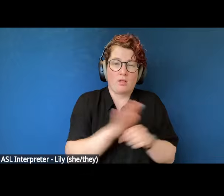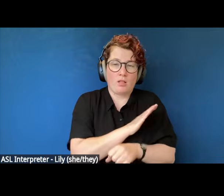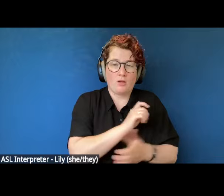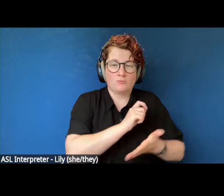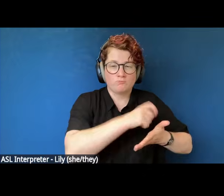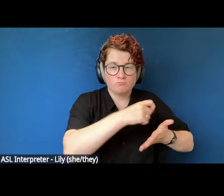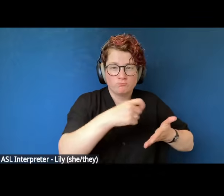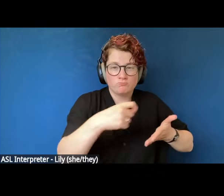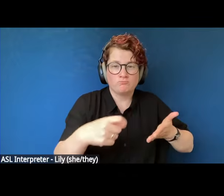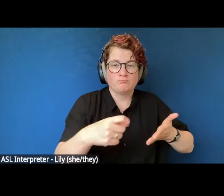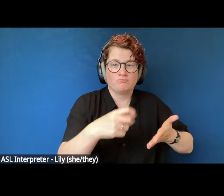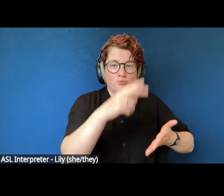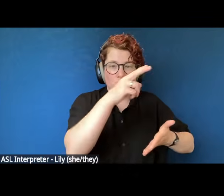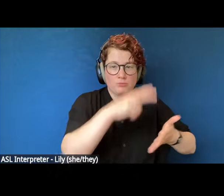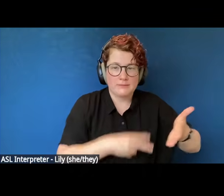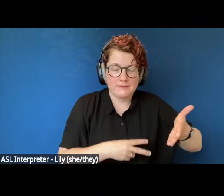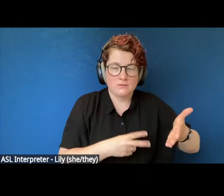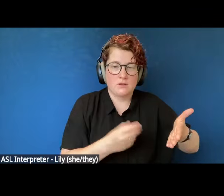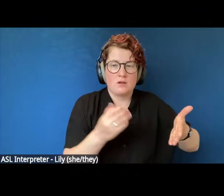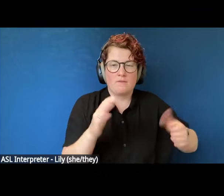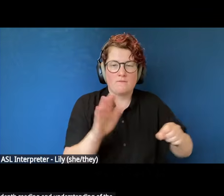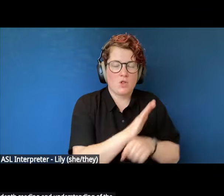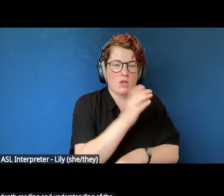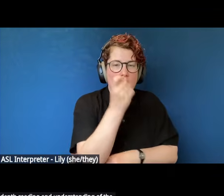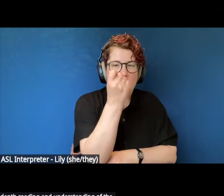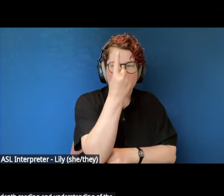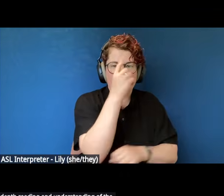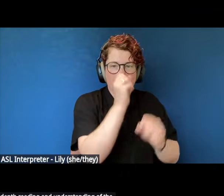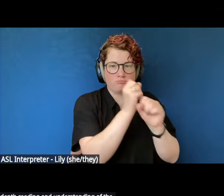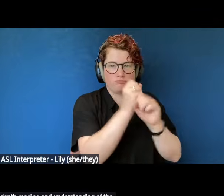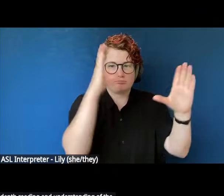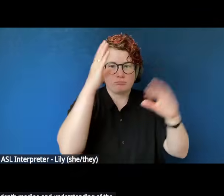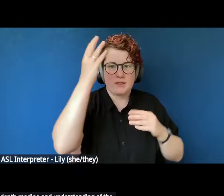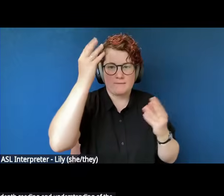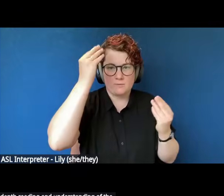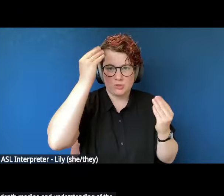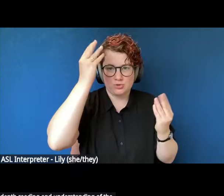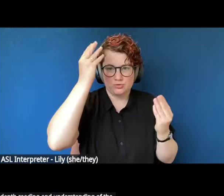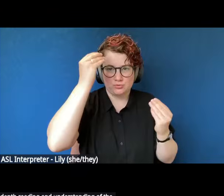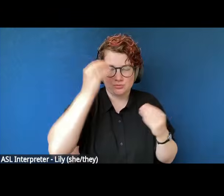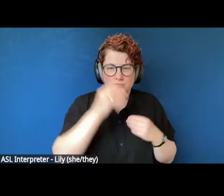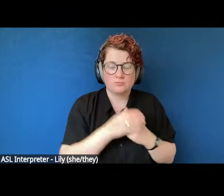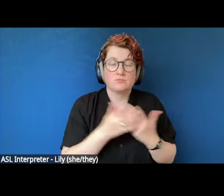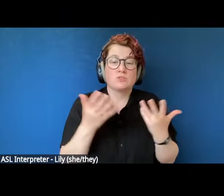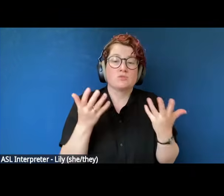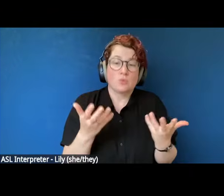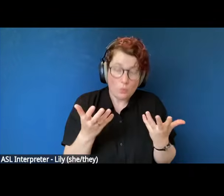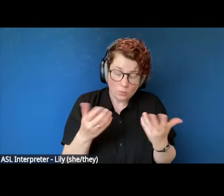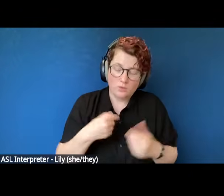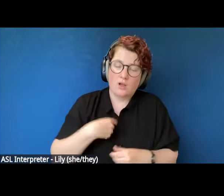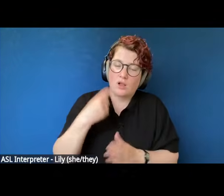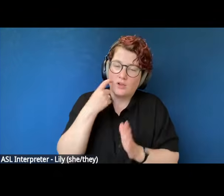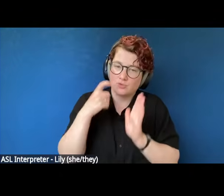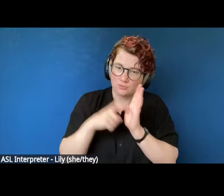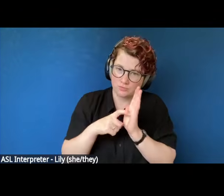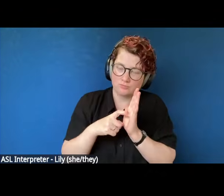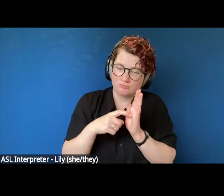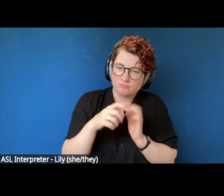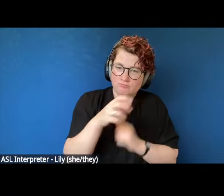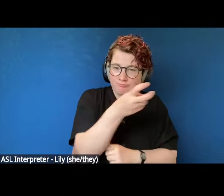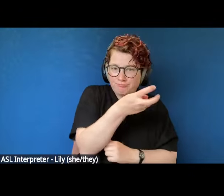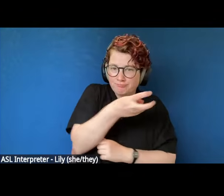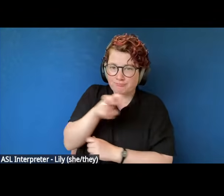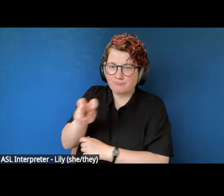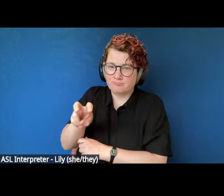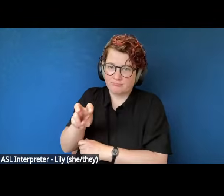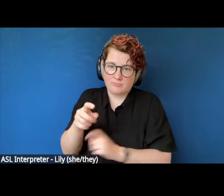and understanding of the information. So while I acknowledge that transitioning away from paper might